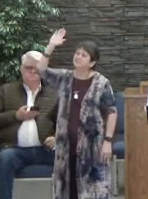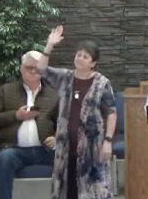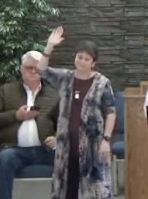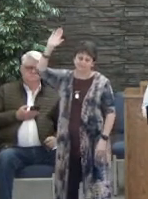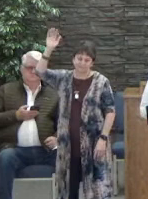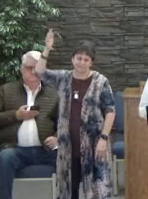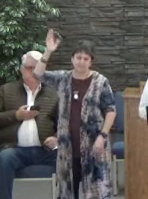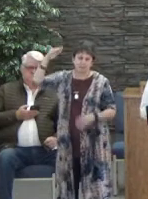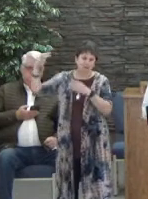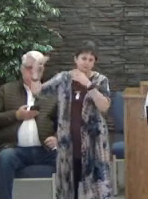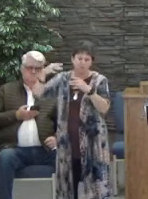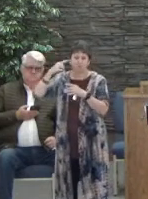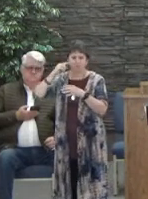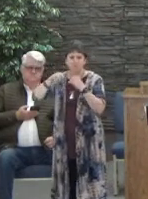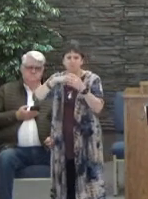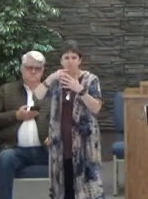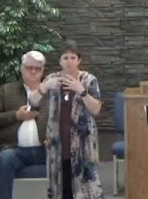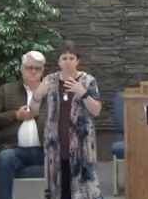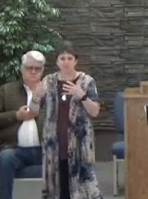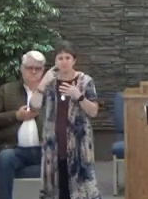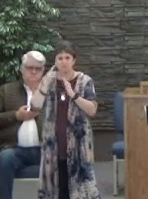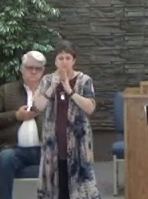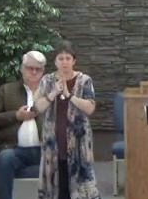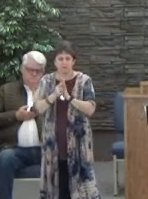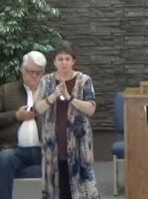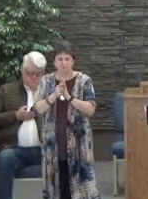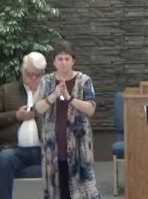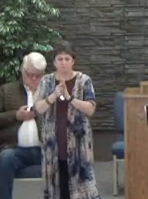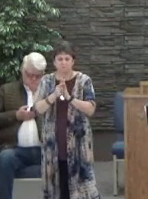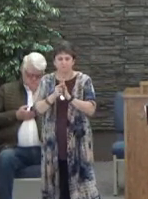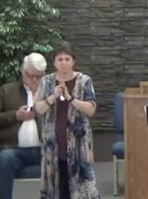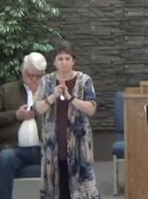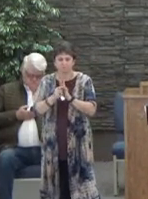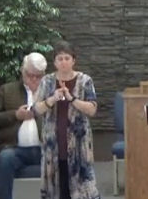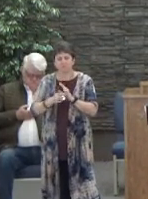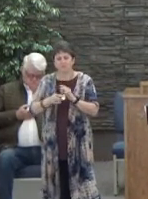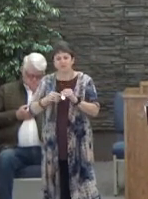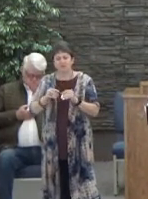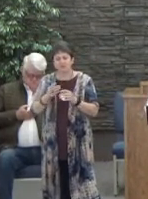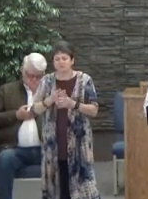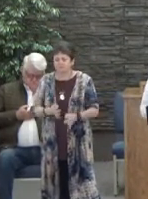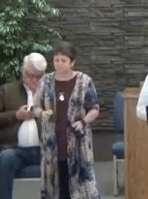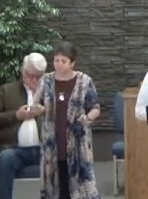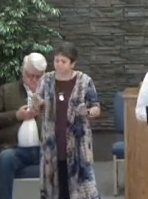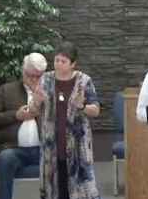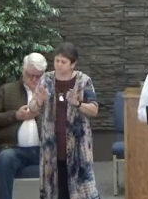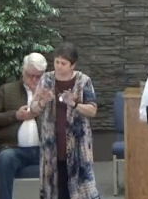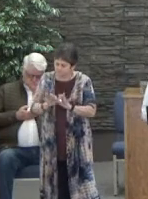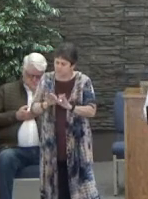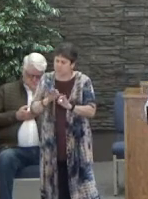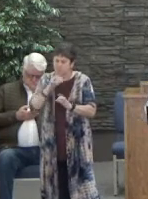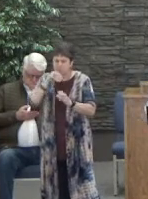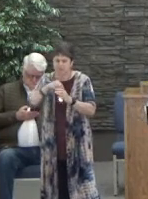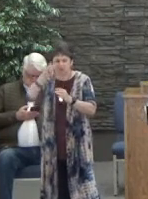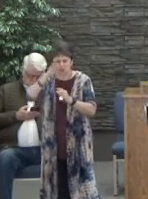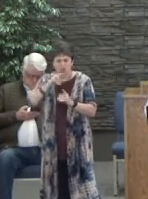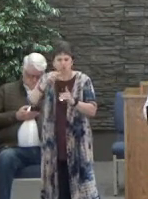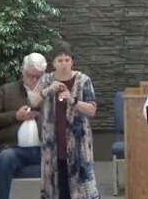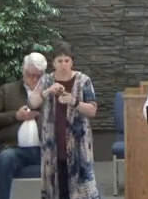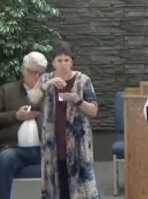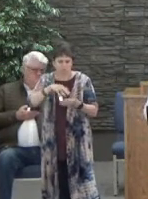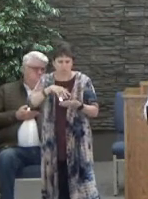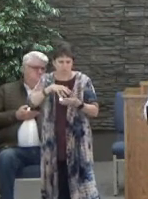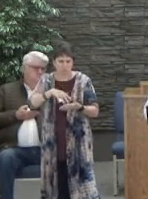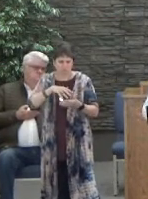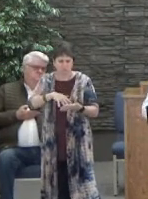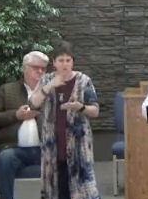as we just think about these things here for a minute, it's essential to be in God's word for our spiritual health, for